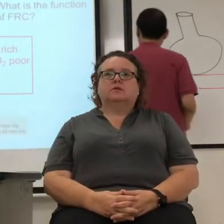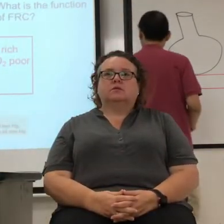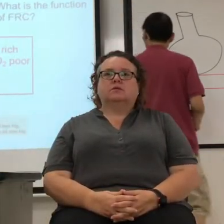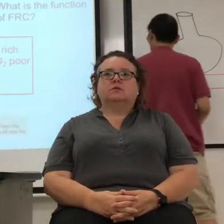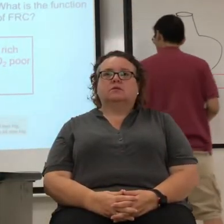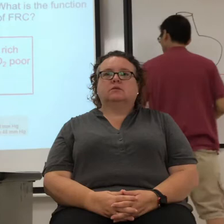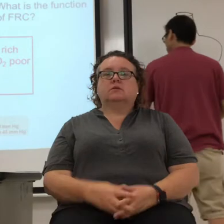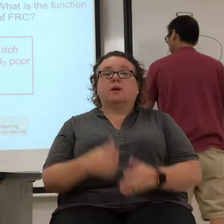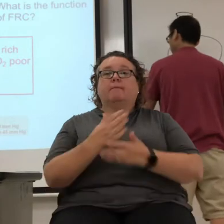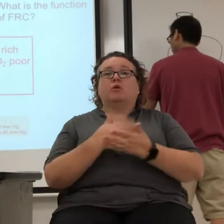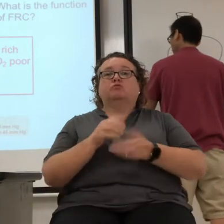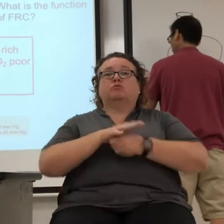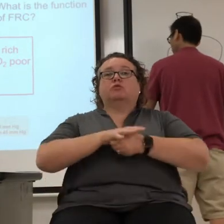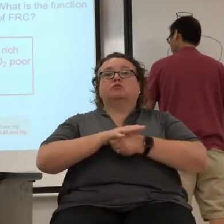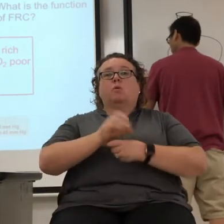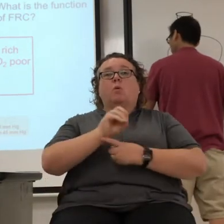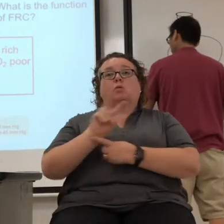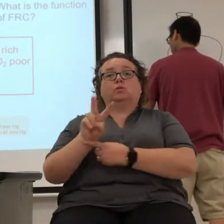45. Partial pressure O2,